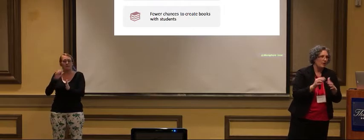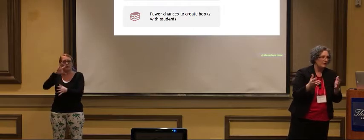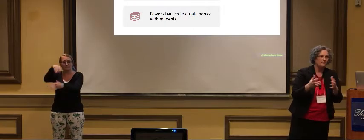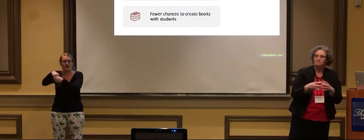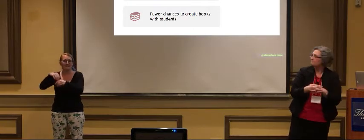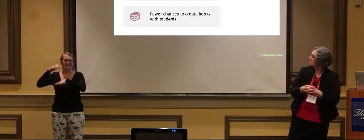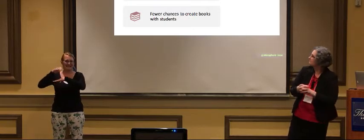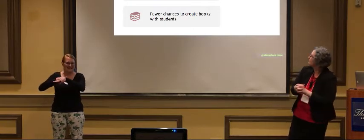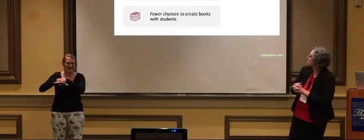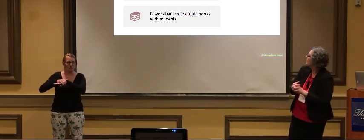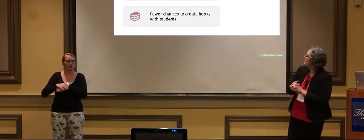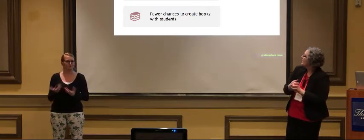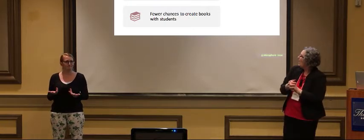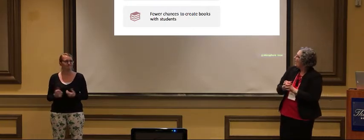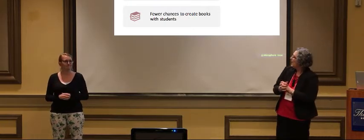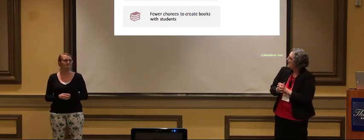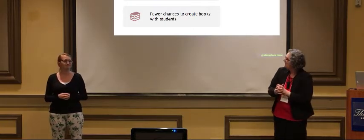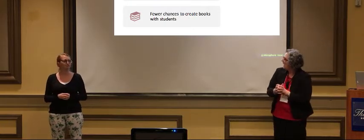English print.